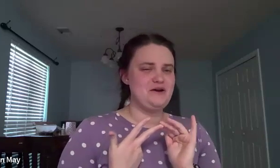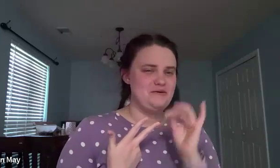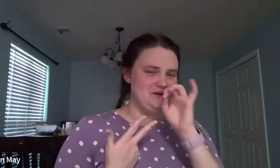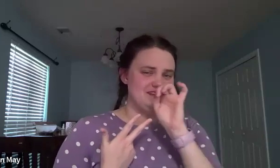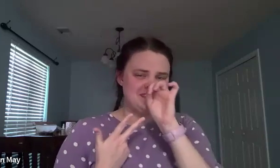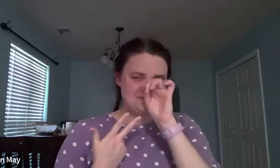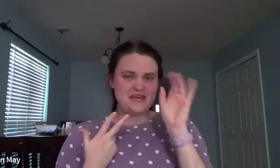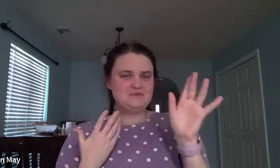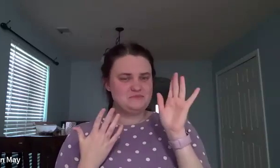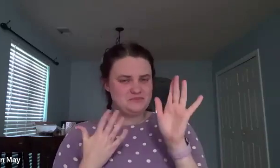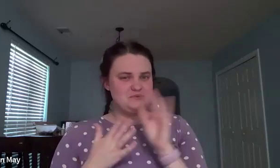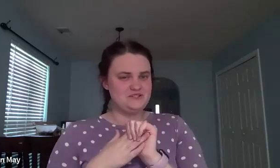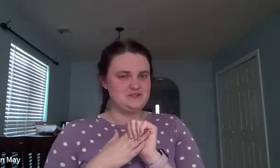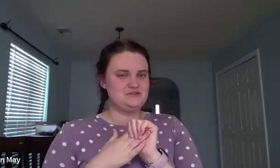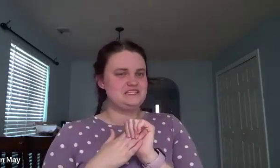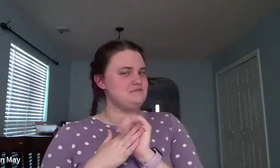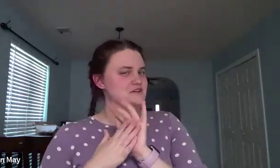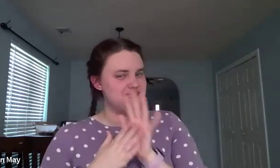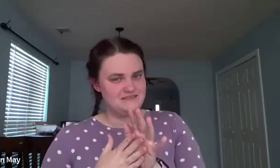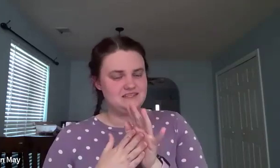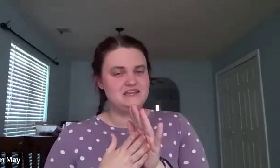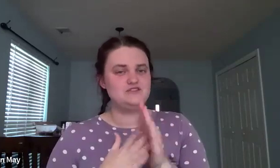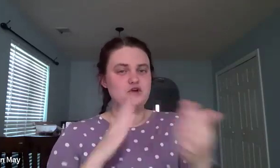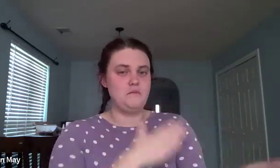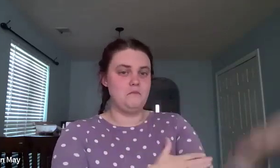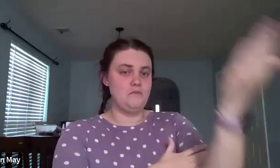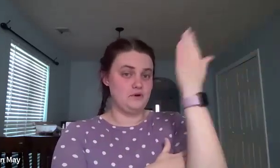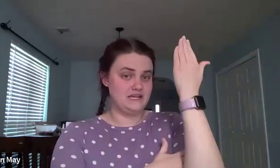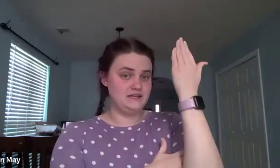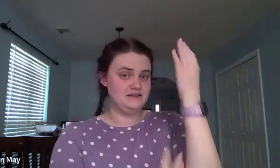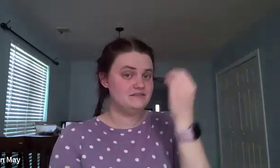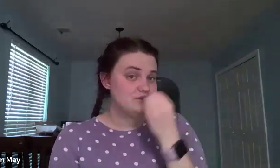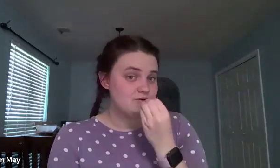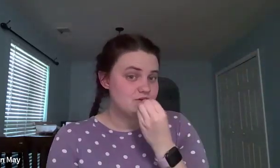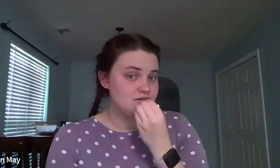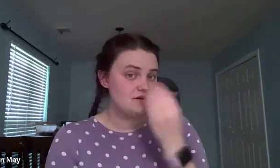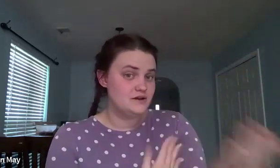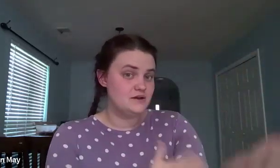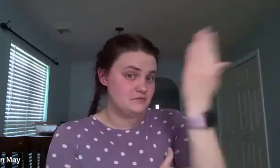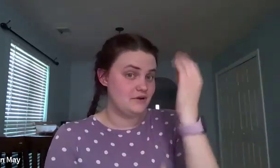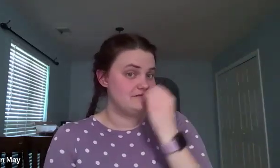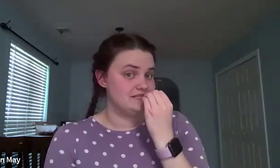So sometimes what people will do just to be on the safe side is they'll go morning food, breakfast.